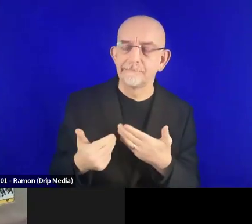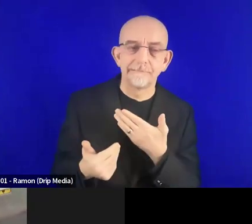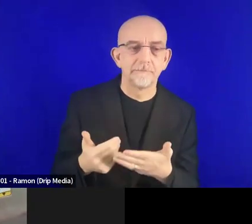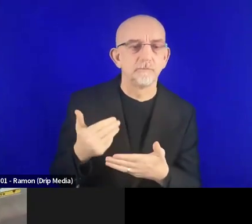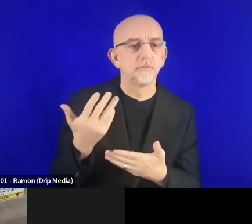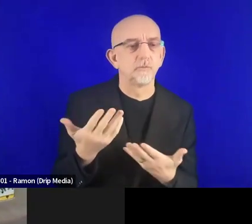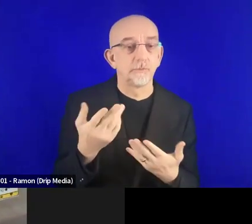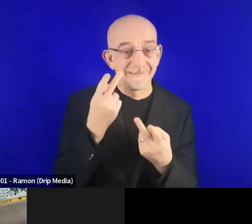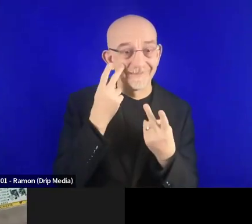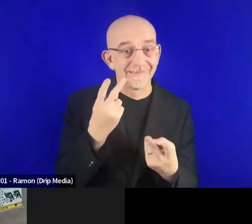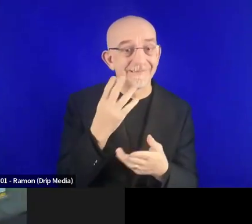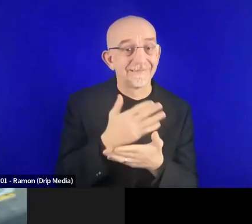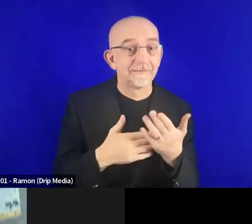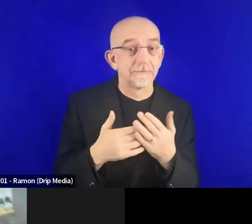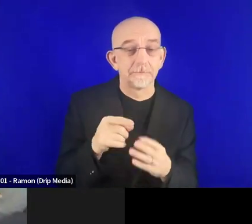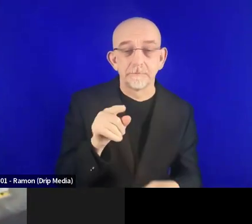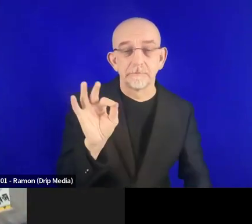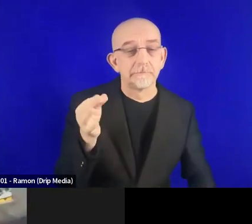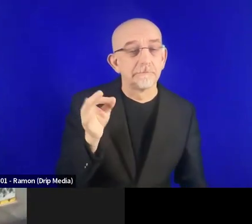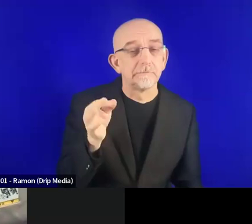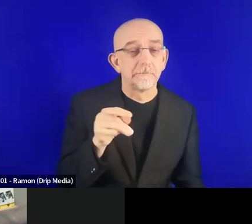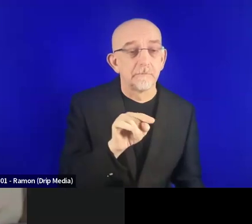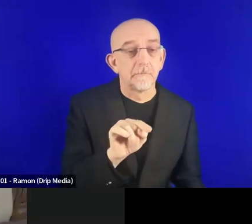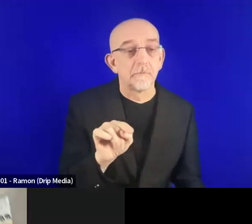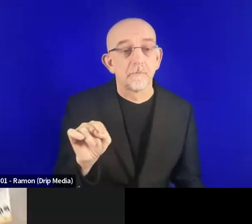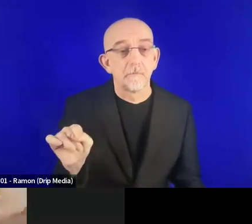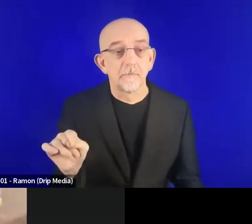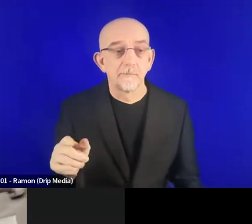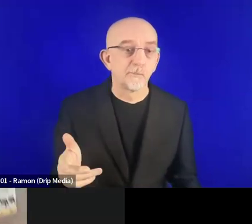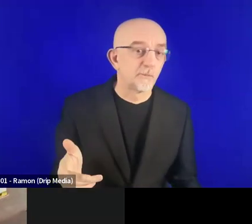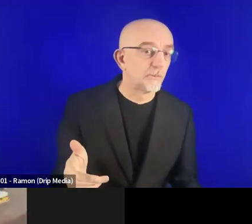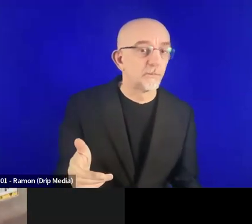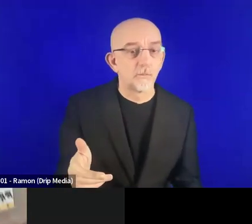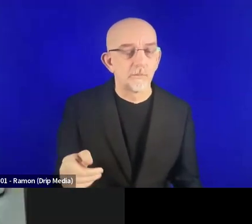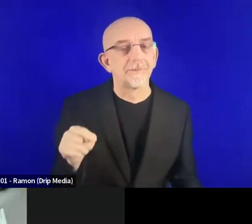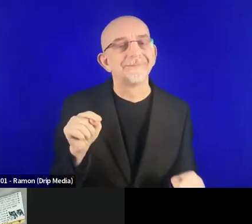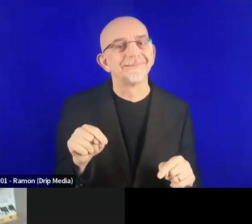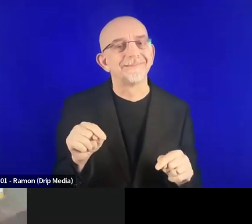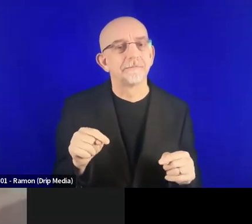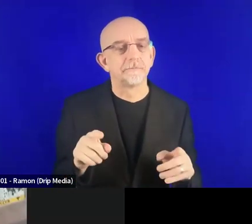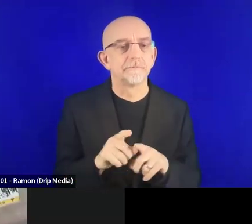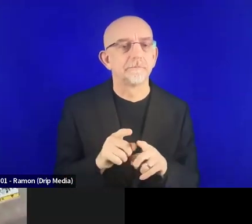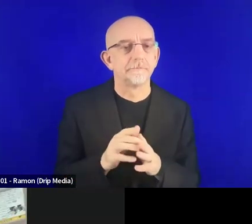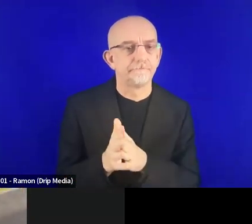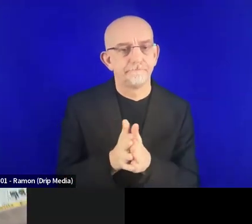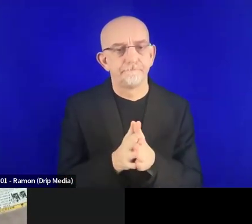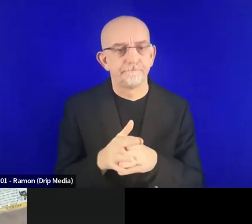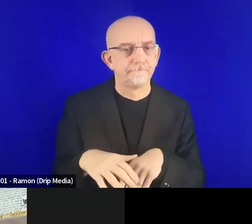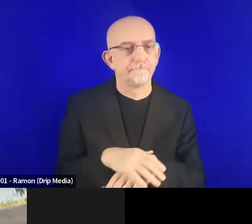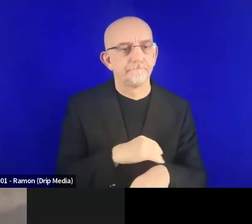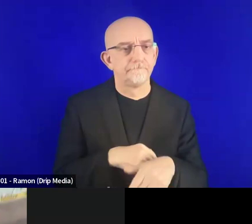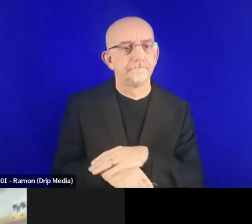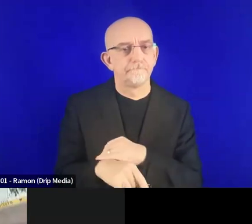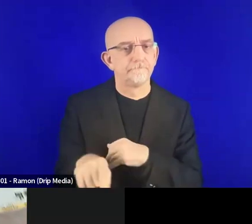great initiative for us to have a document or to have programs that reflect not only